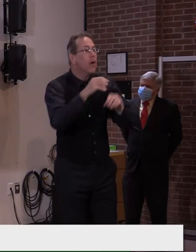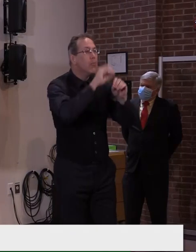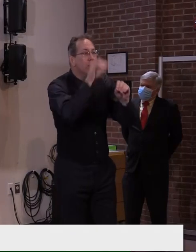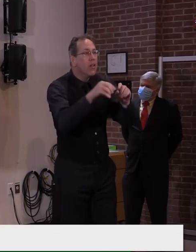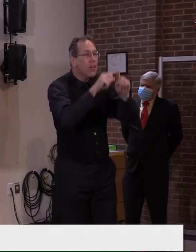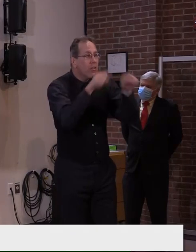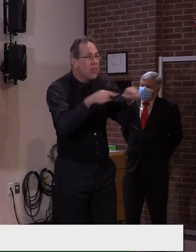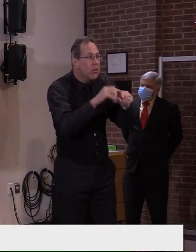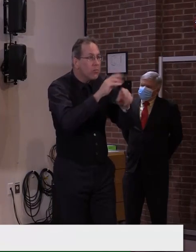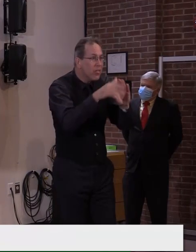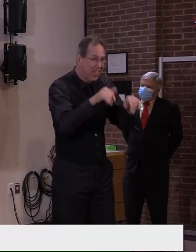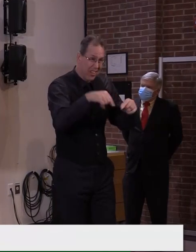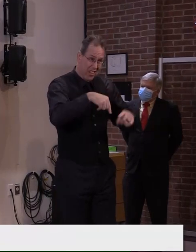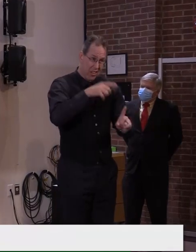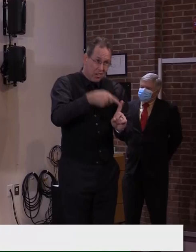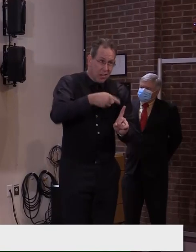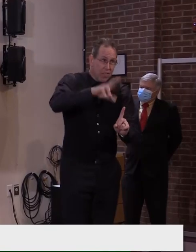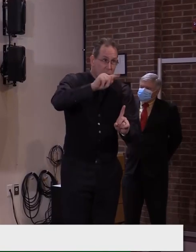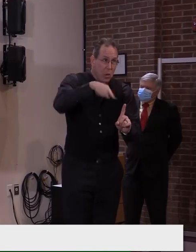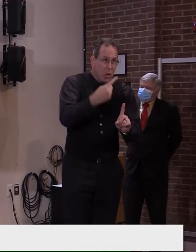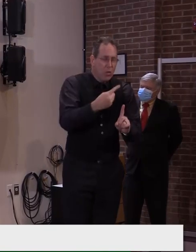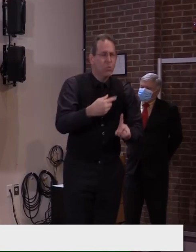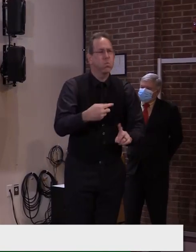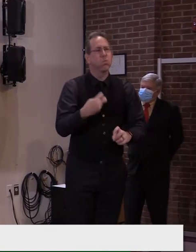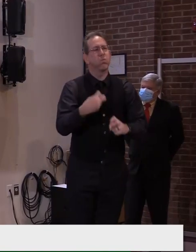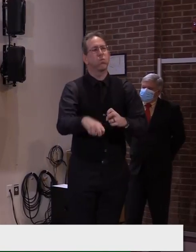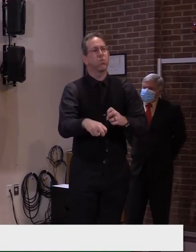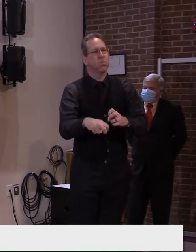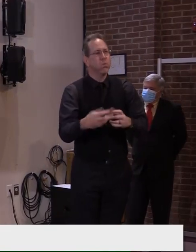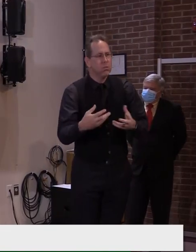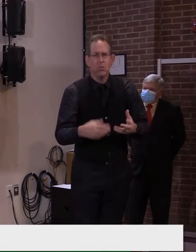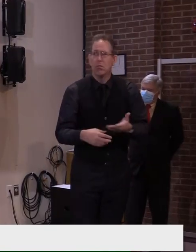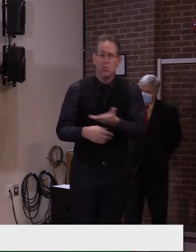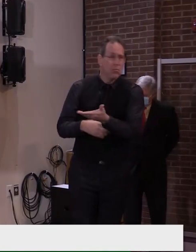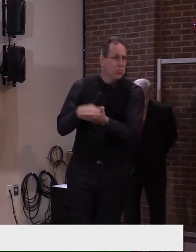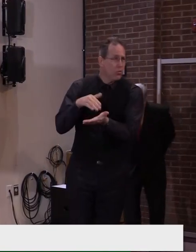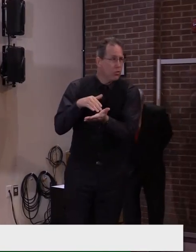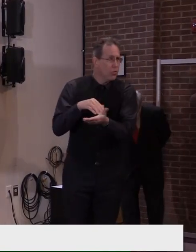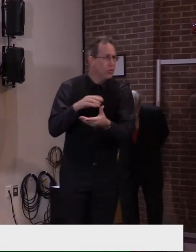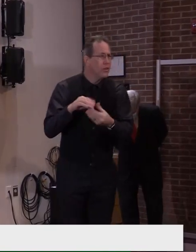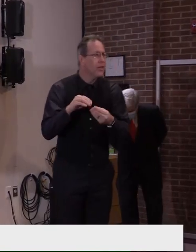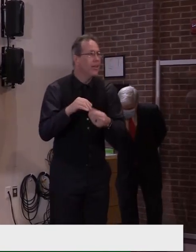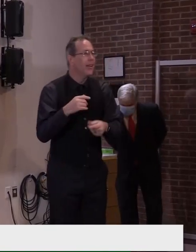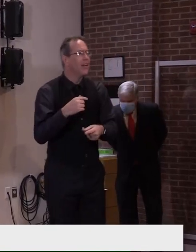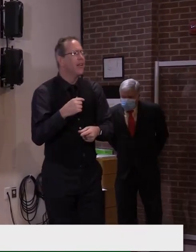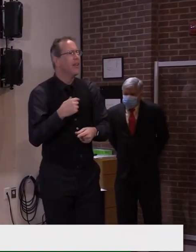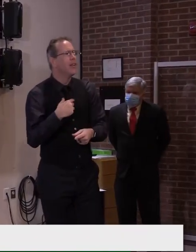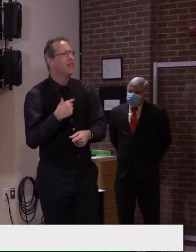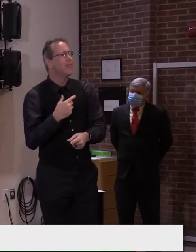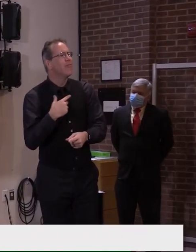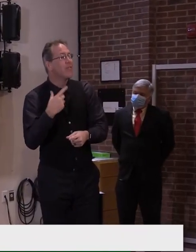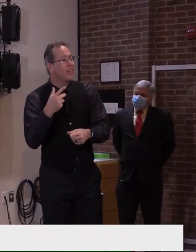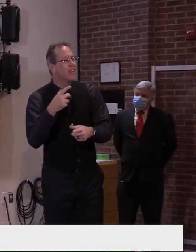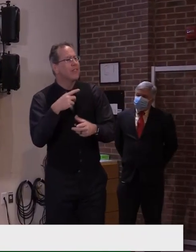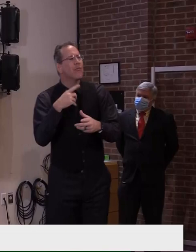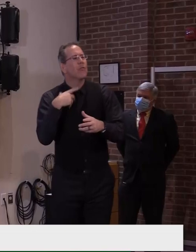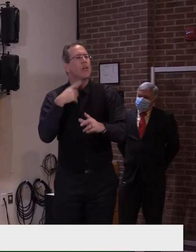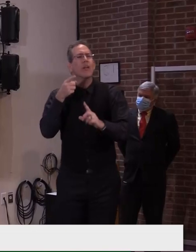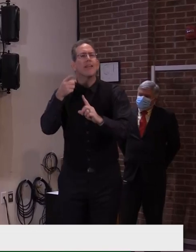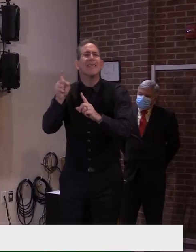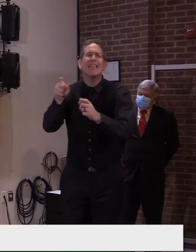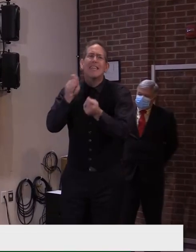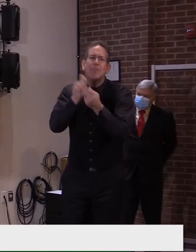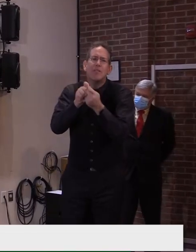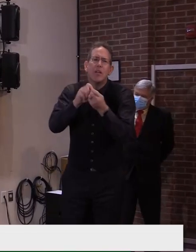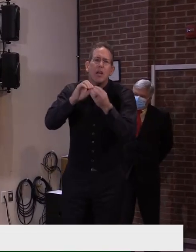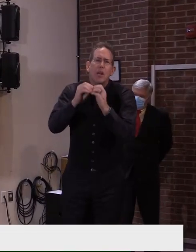Well, I guess that's my question, is how accurate? I mean, don't you need a degree of accuracy for some of these treatments? Yeah,